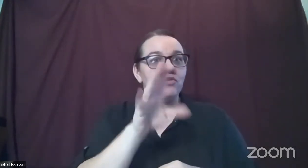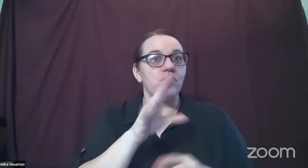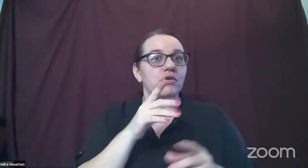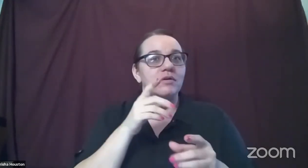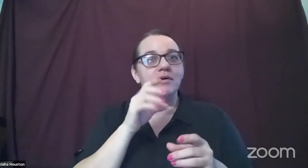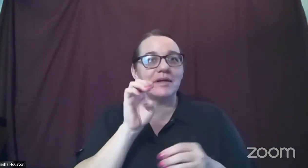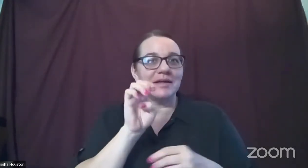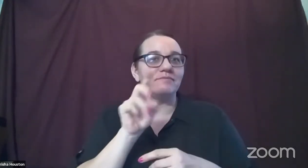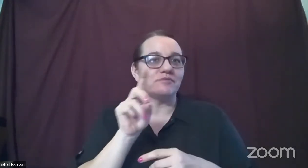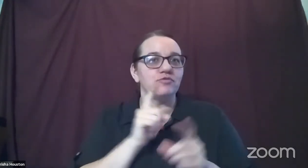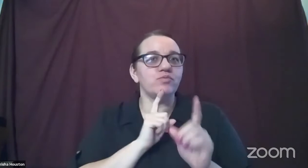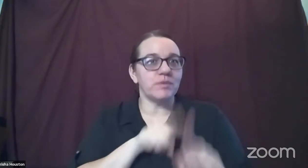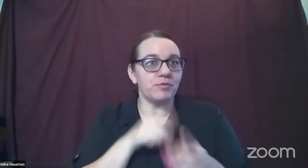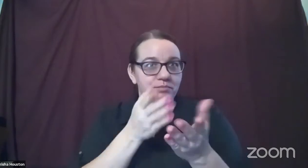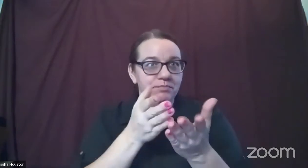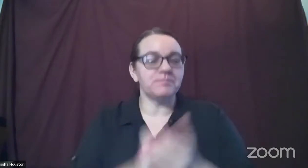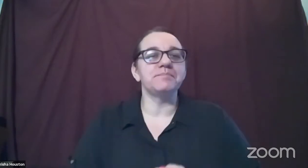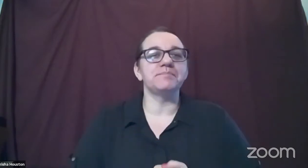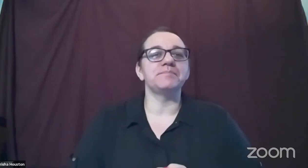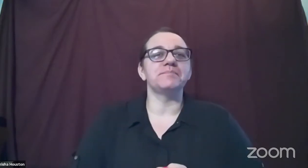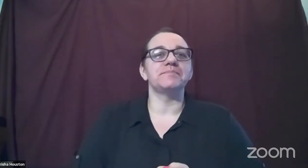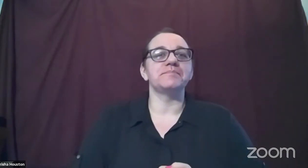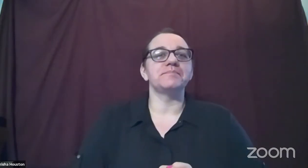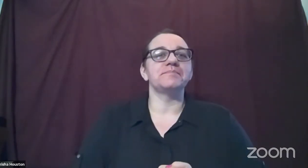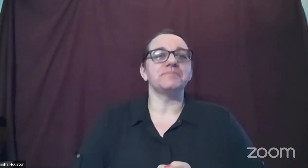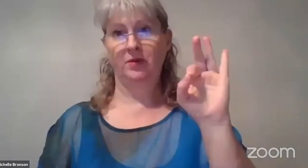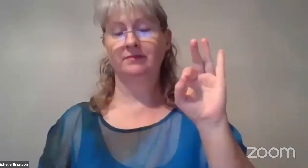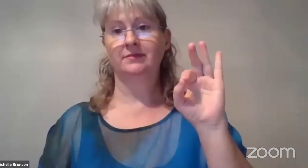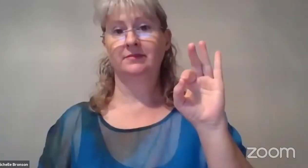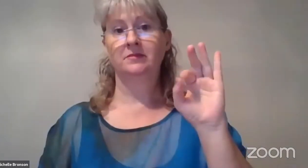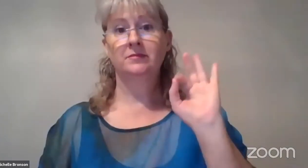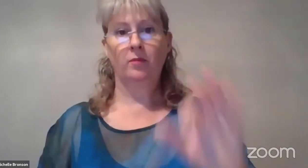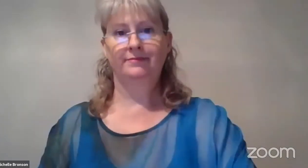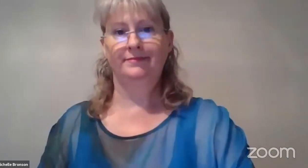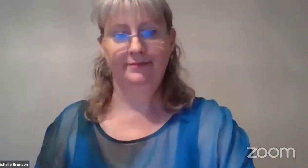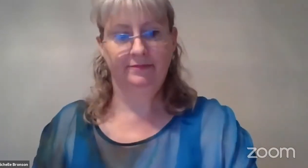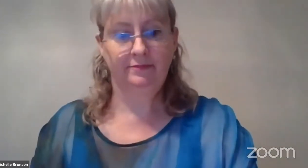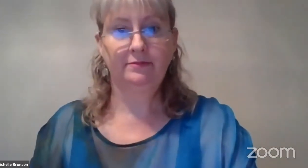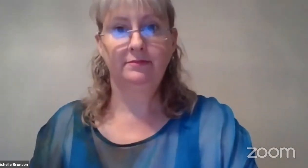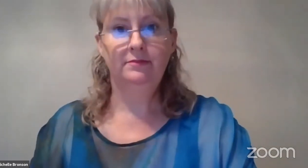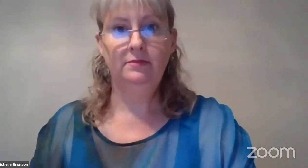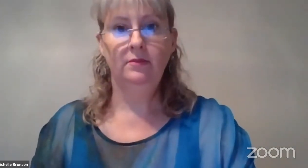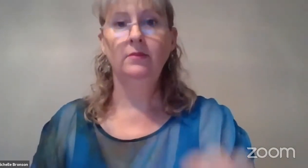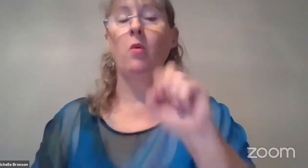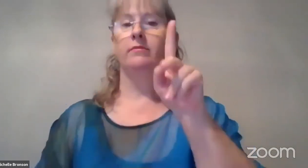And now I'll turn it over to Michelle for the Executive Director's Report. Okay, great.